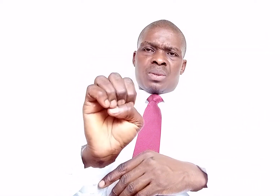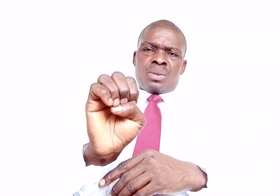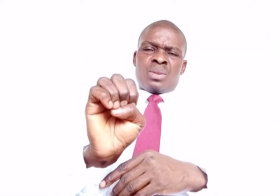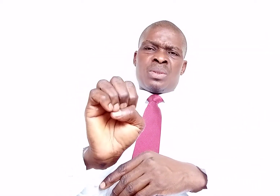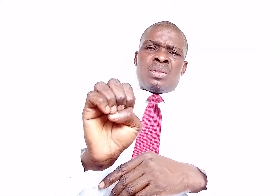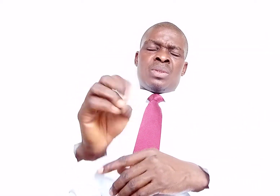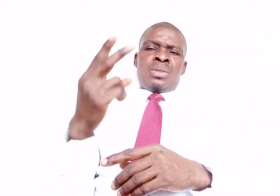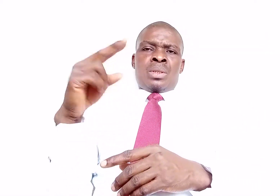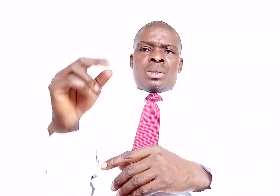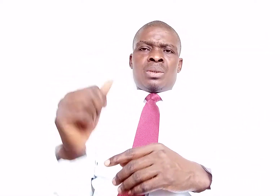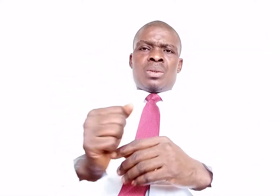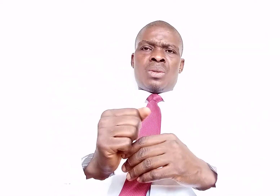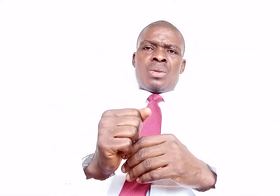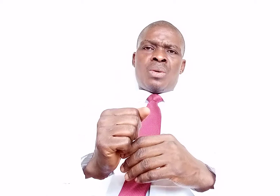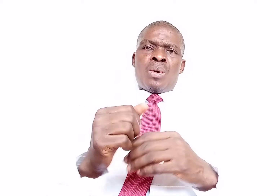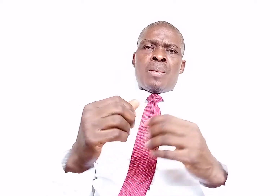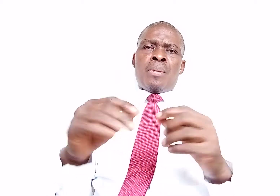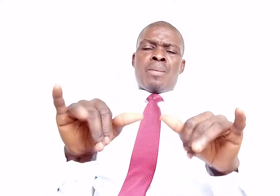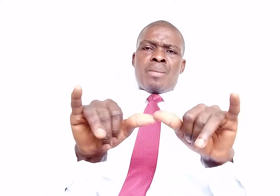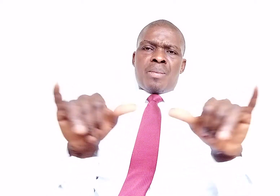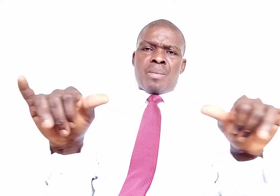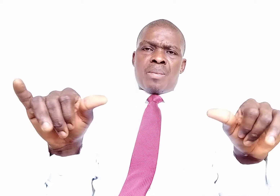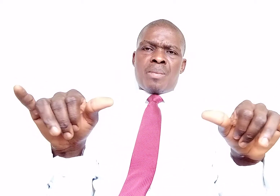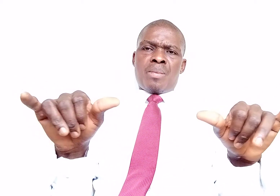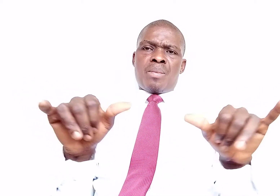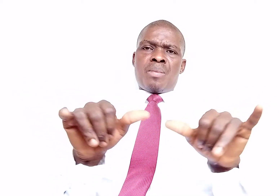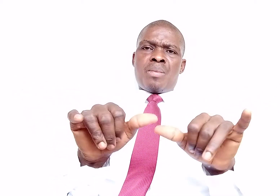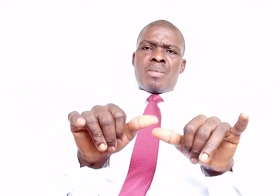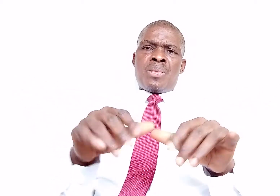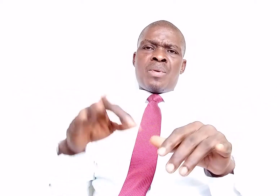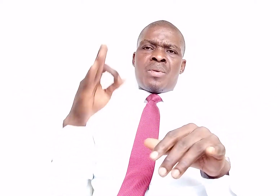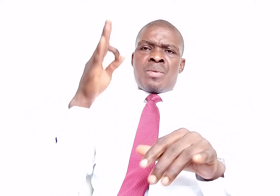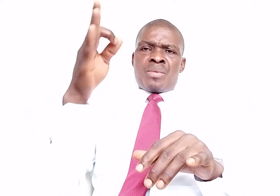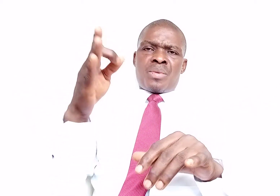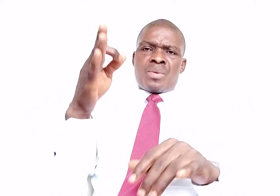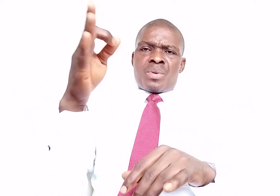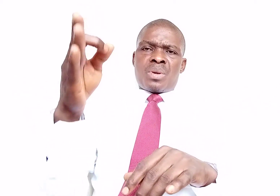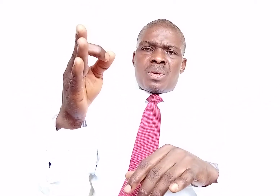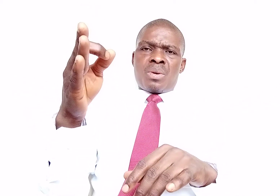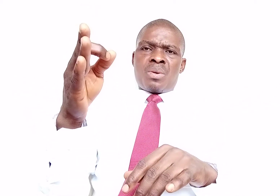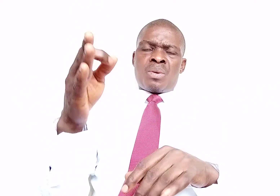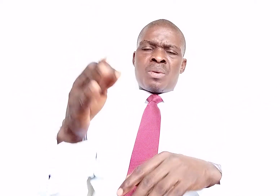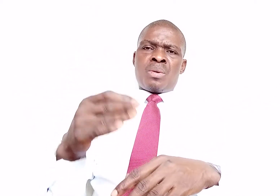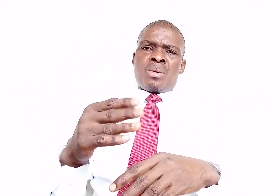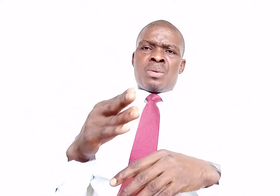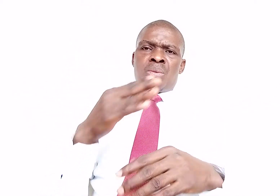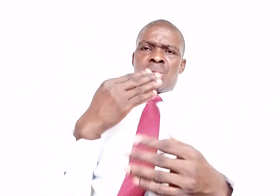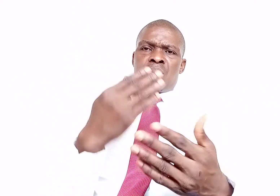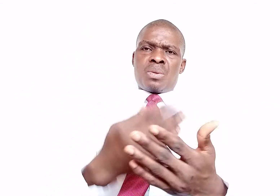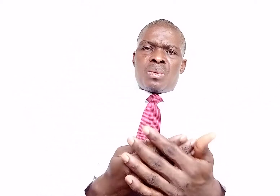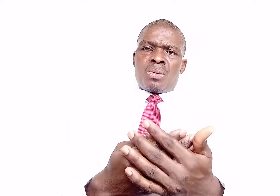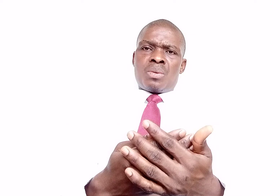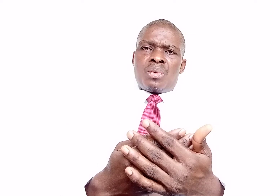nature, measure, future, treasure, figure,